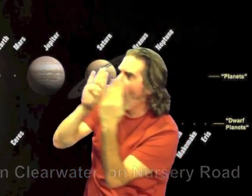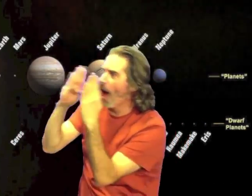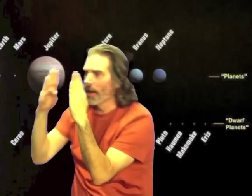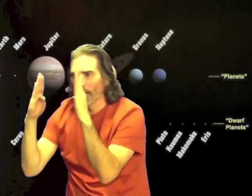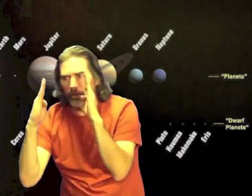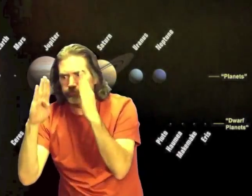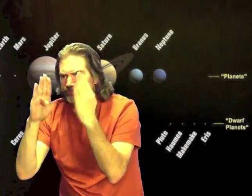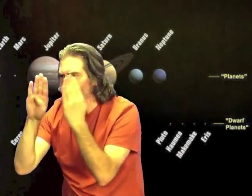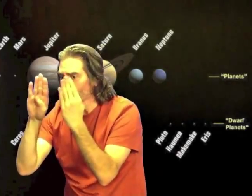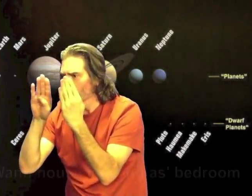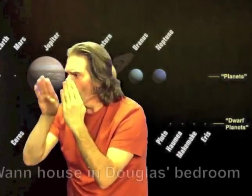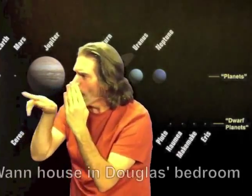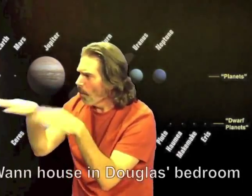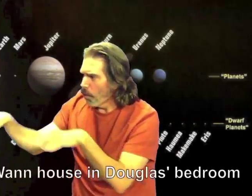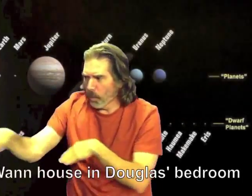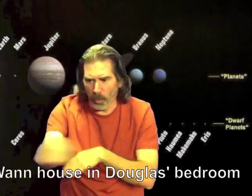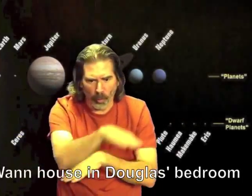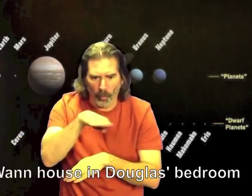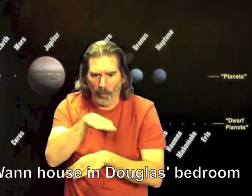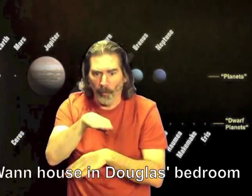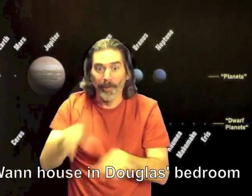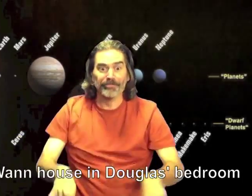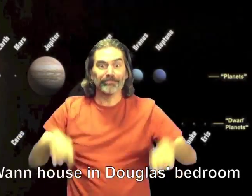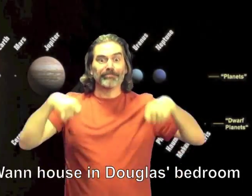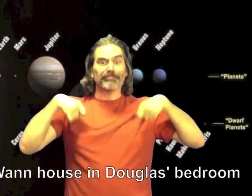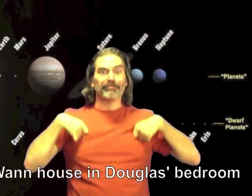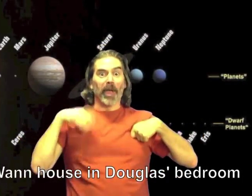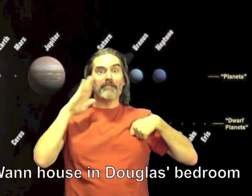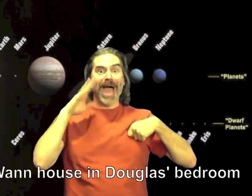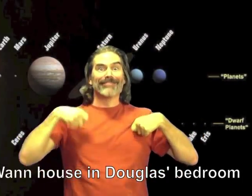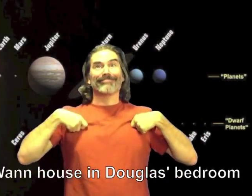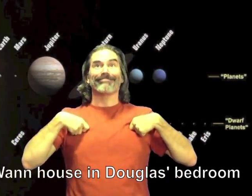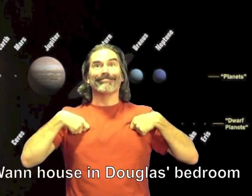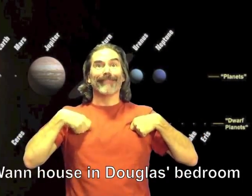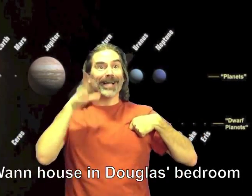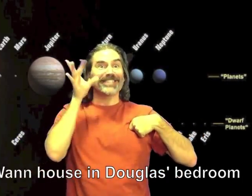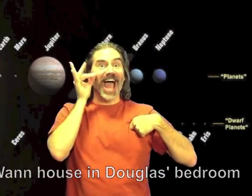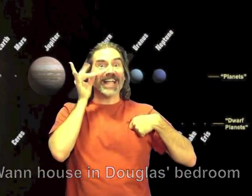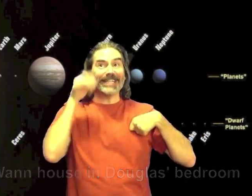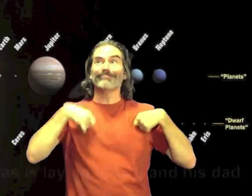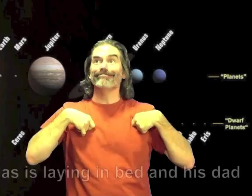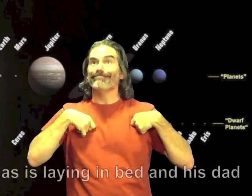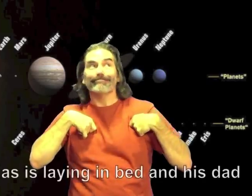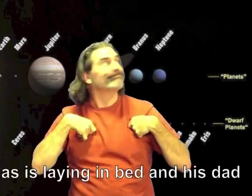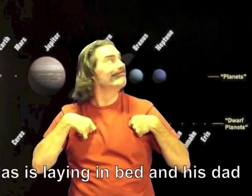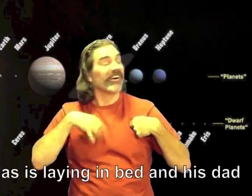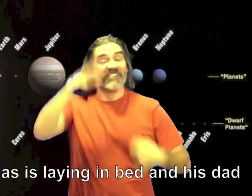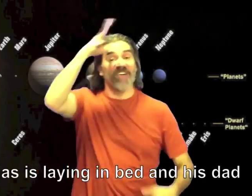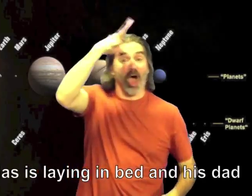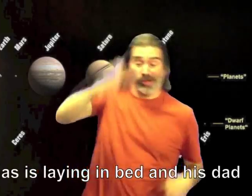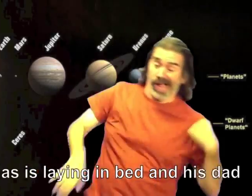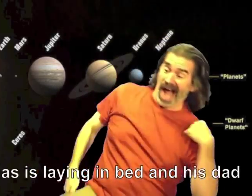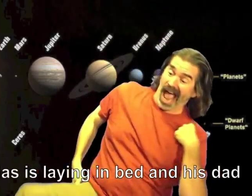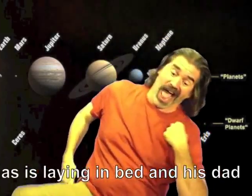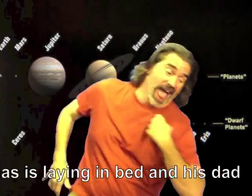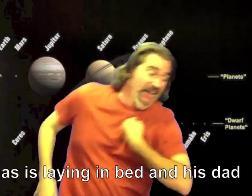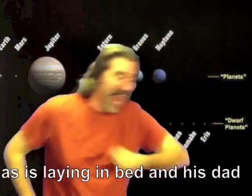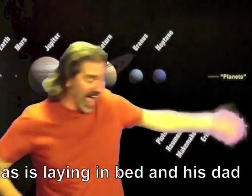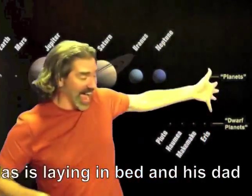on Nursery Road. We find ourselves in Douglas's bedroom, where Douglas is waiting for his dad to get home